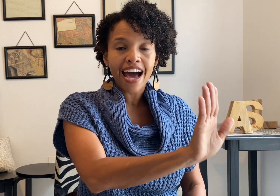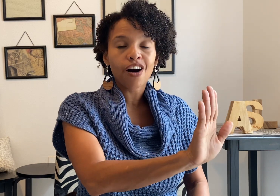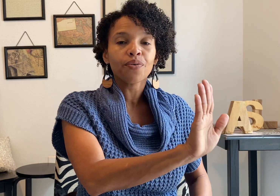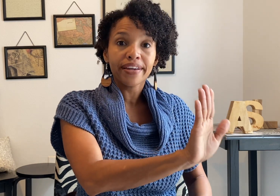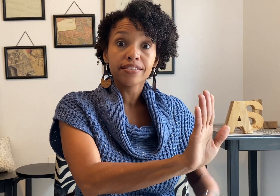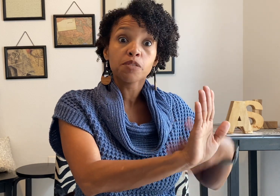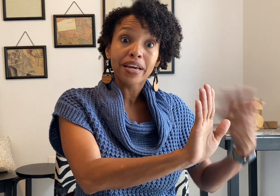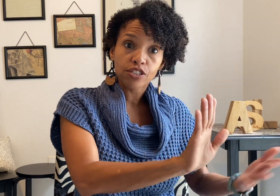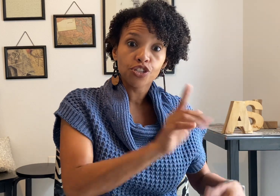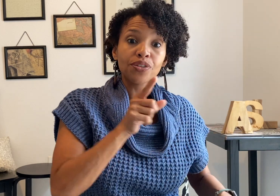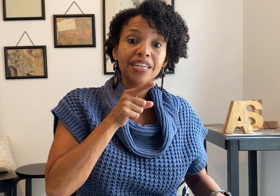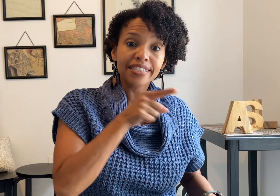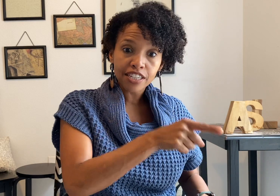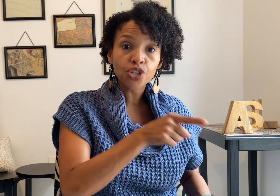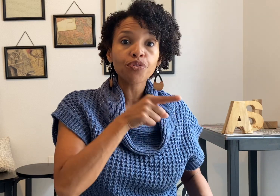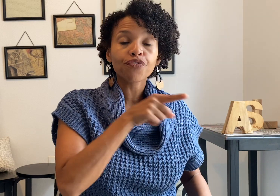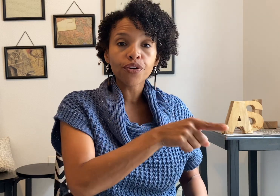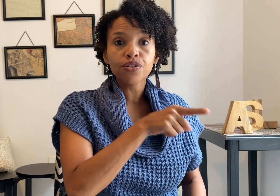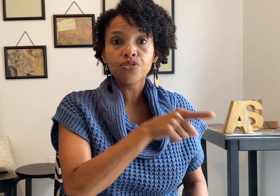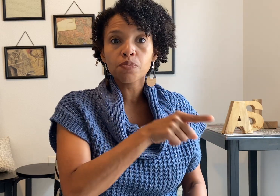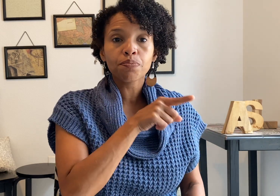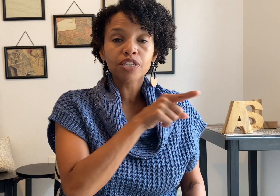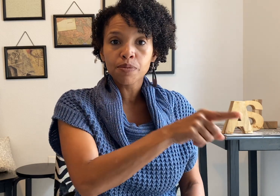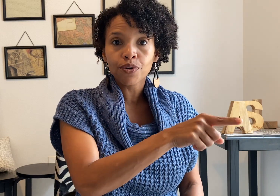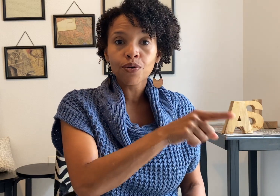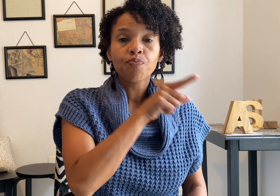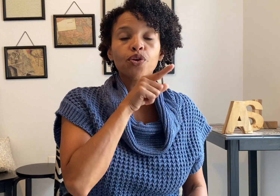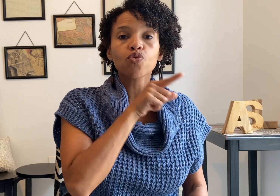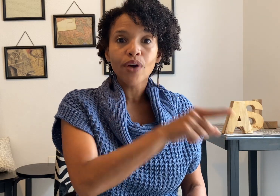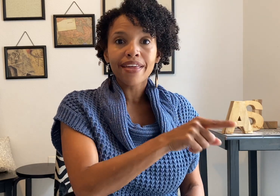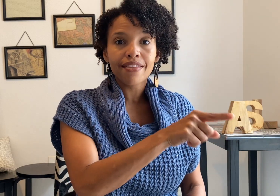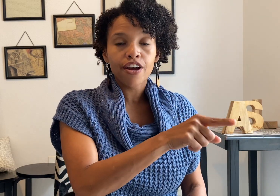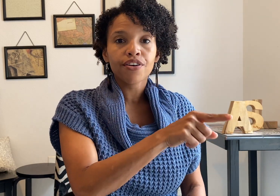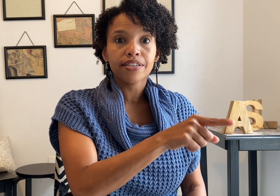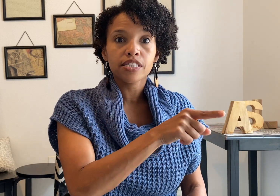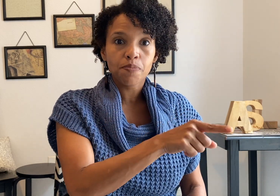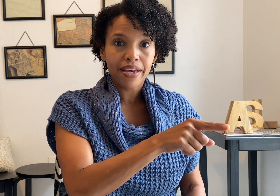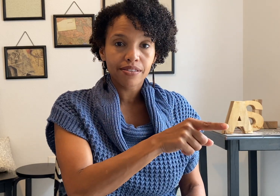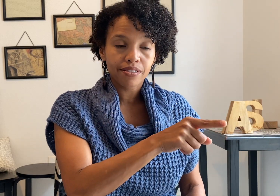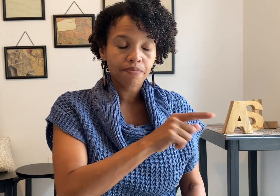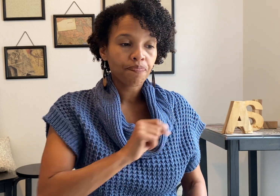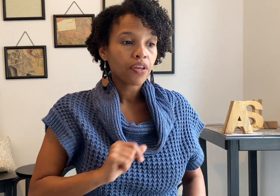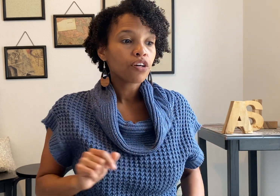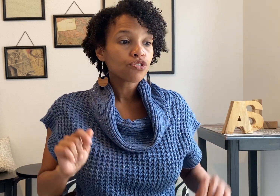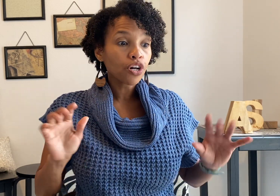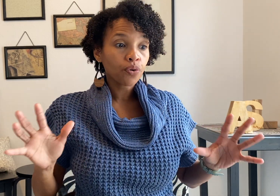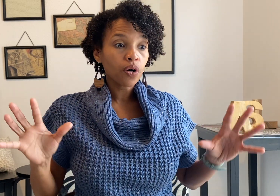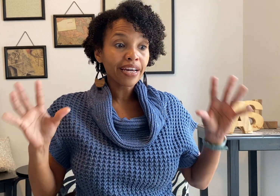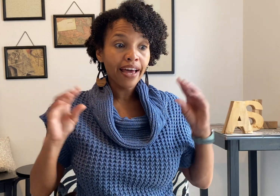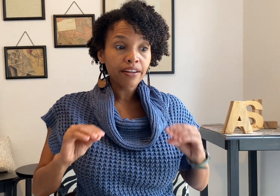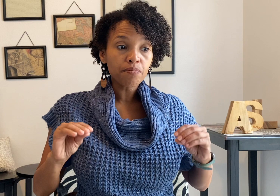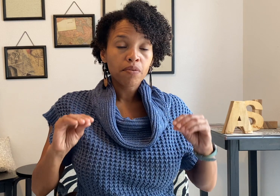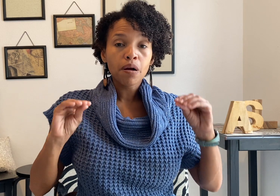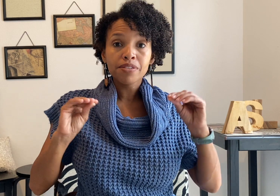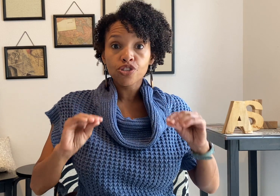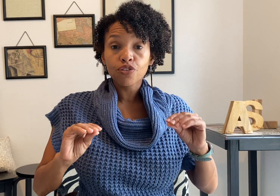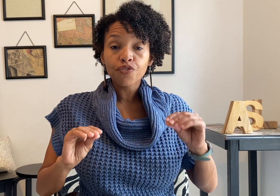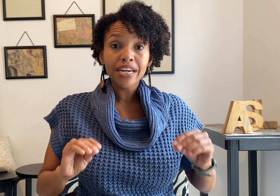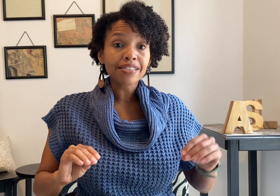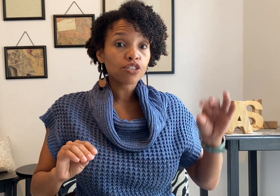now in space. So you can continue referring to the principal right there in space. So again, prepositional phrase is to